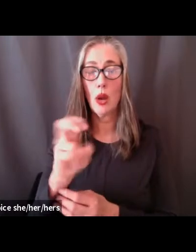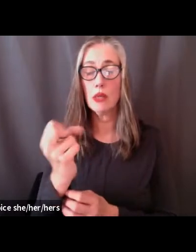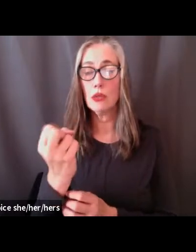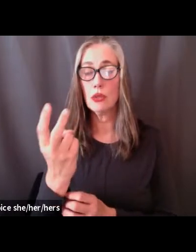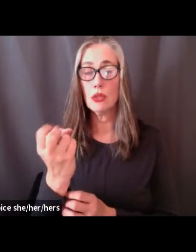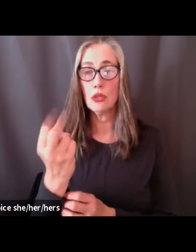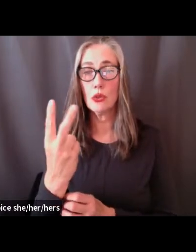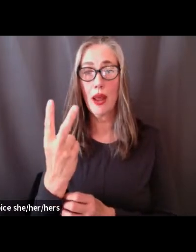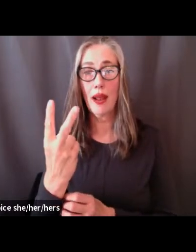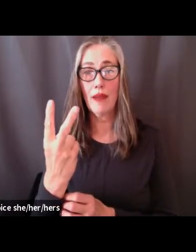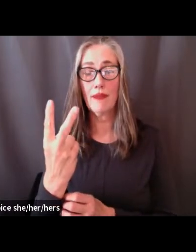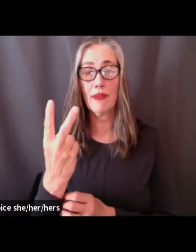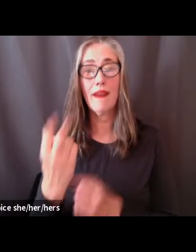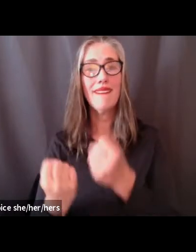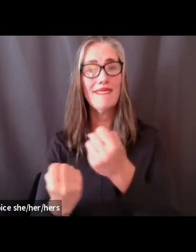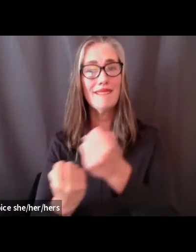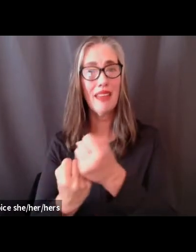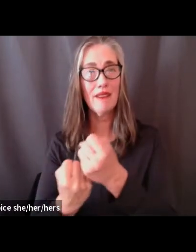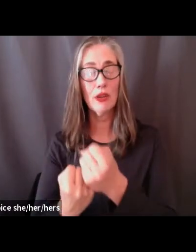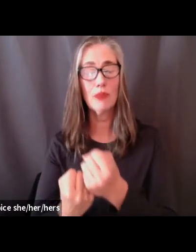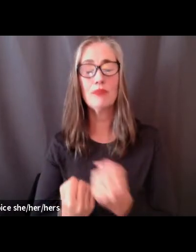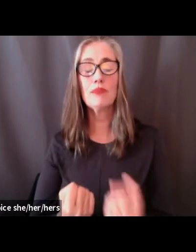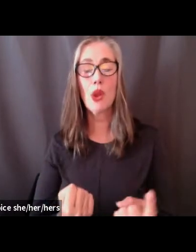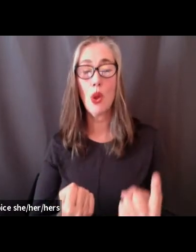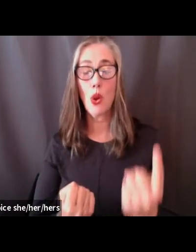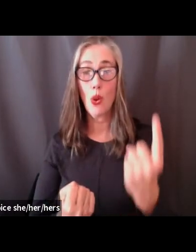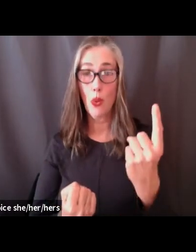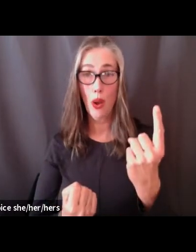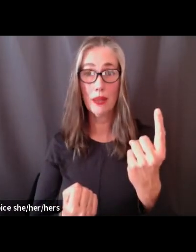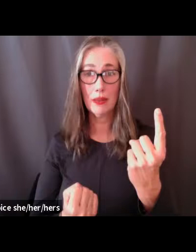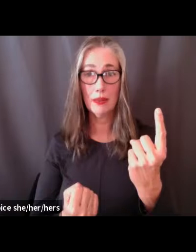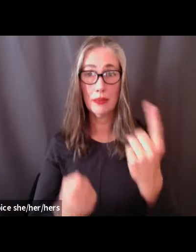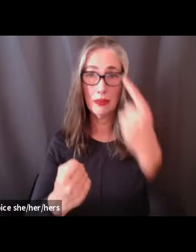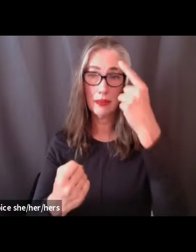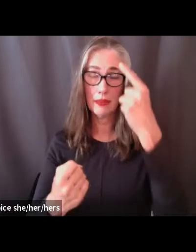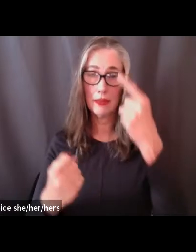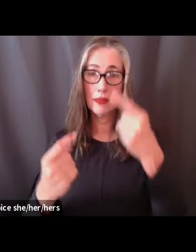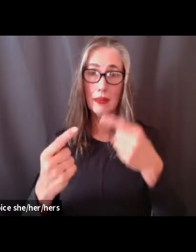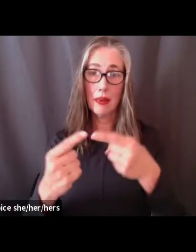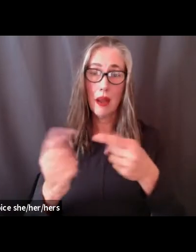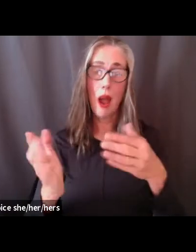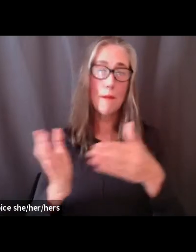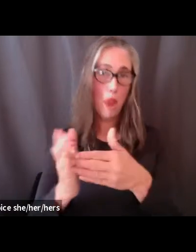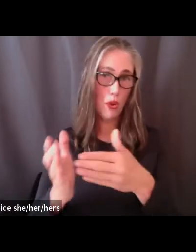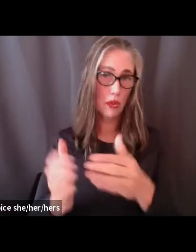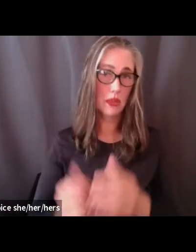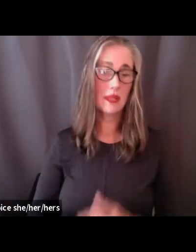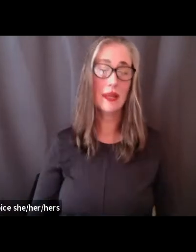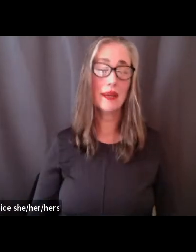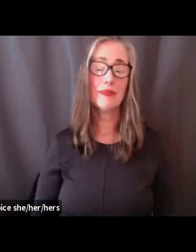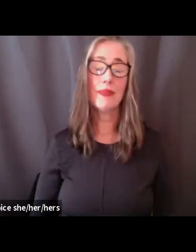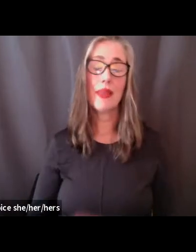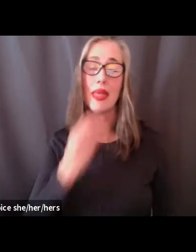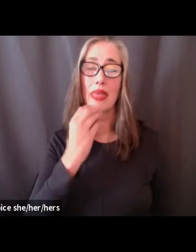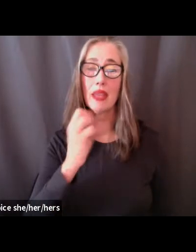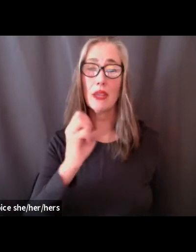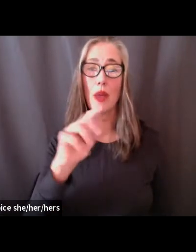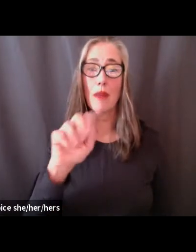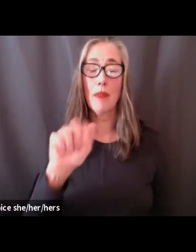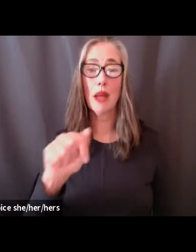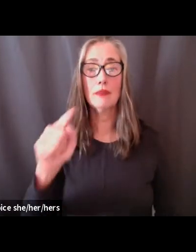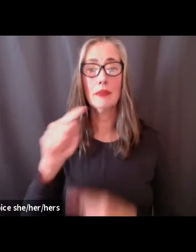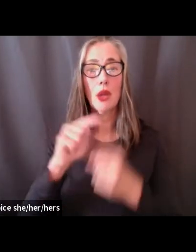212 in favor and 1 opposed. Thank you, Emma. So now we will go back